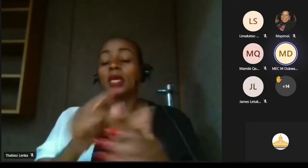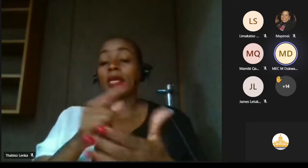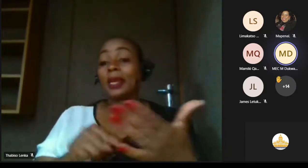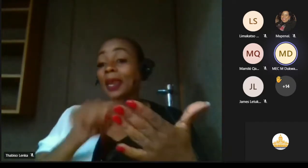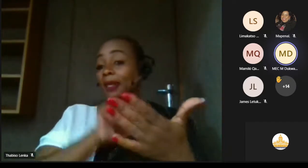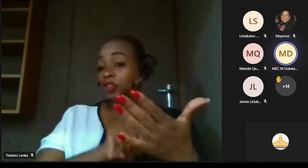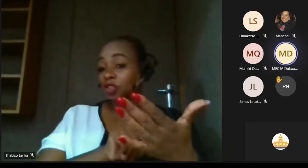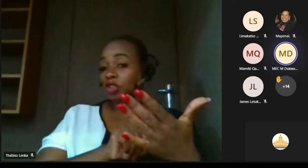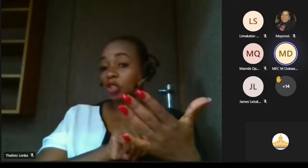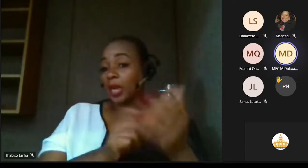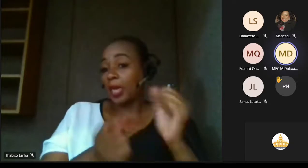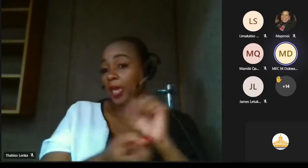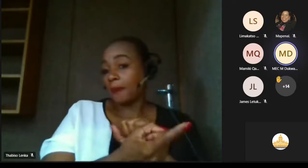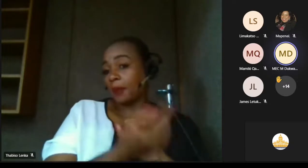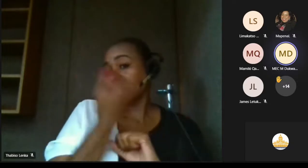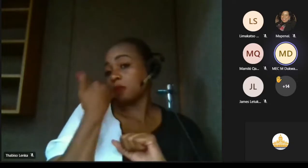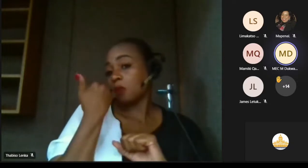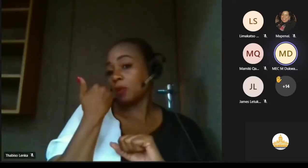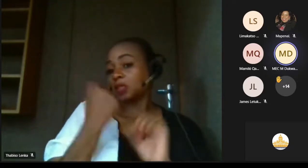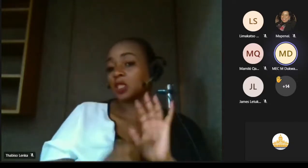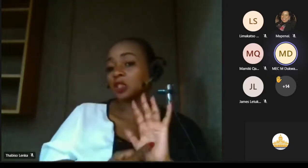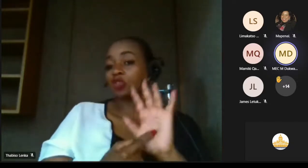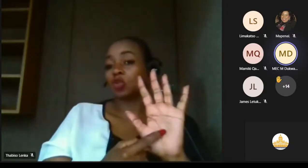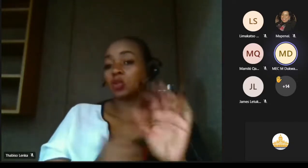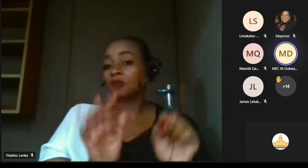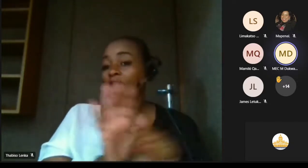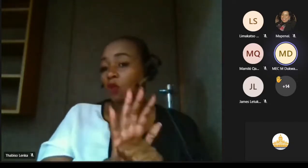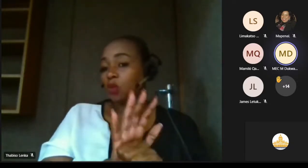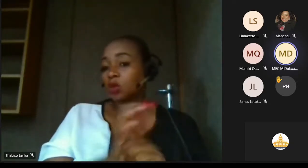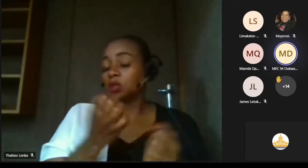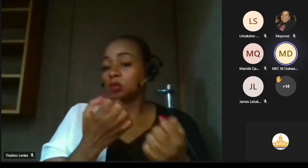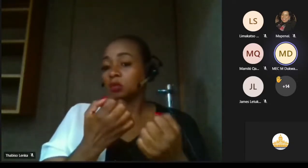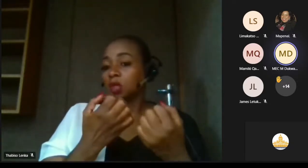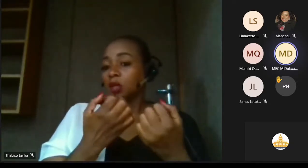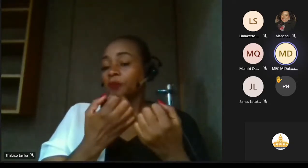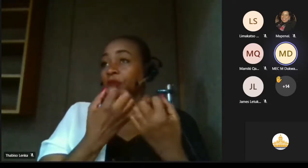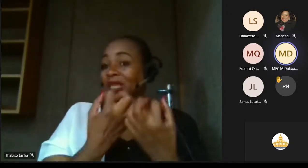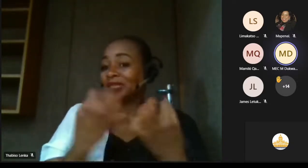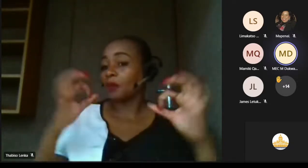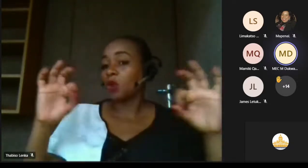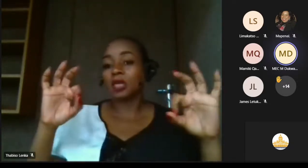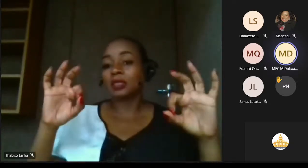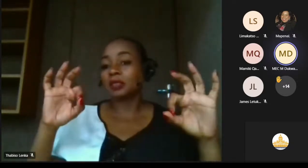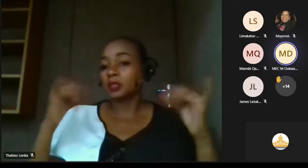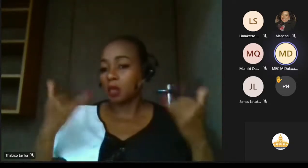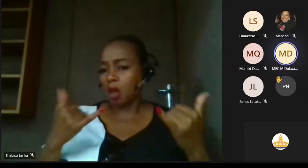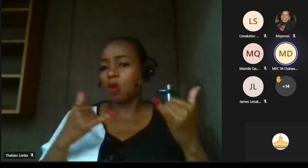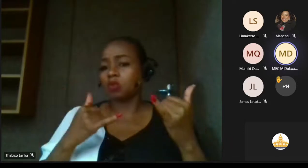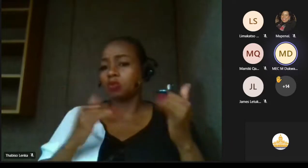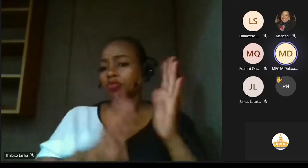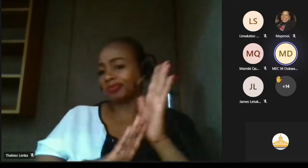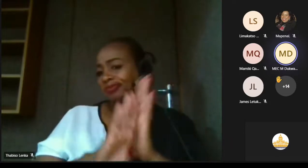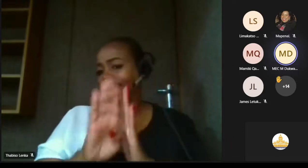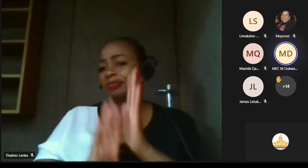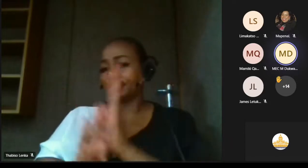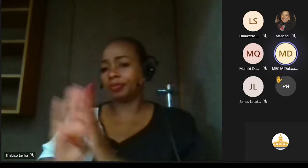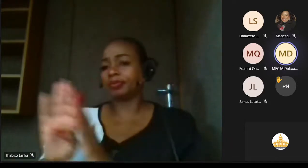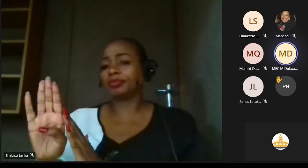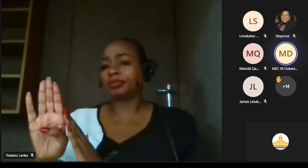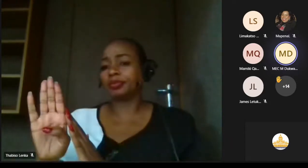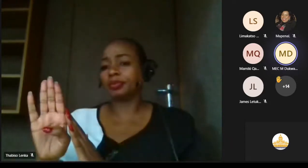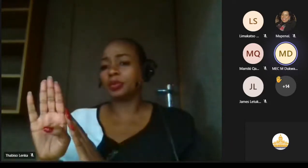have conducted, are a demonstration that our democracy has matured and remains solid. It proves that all